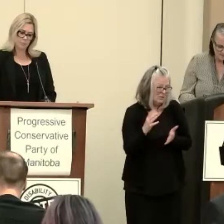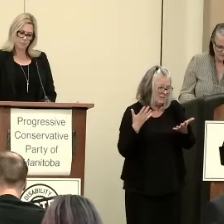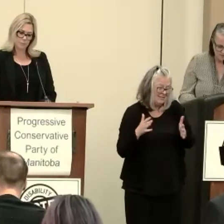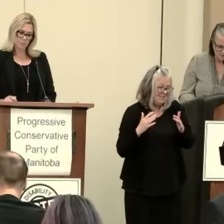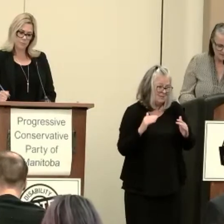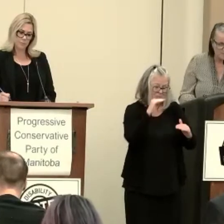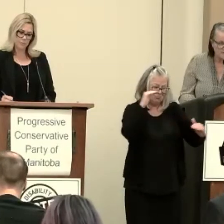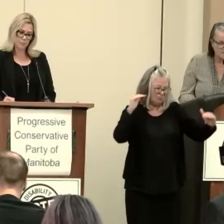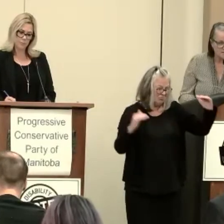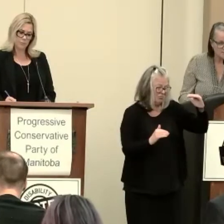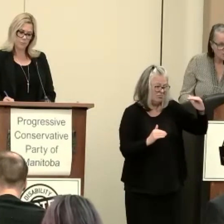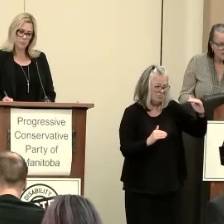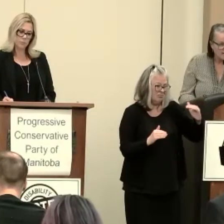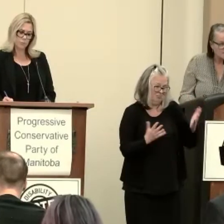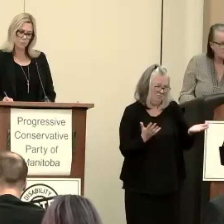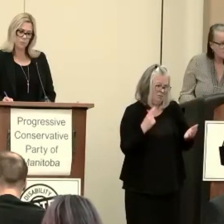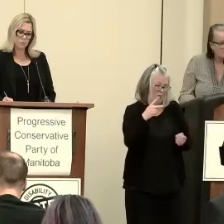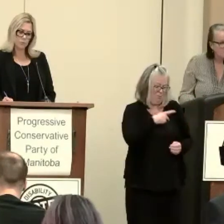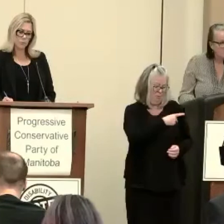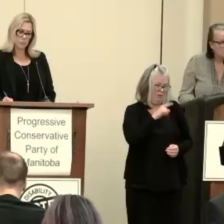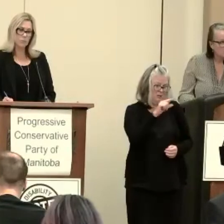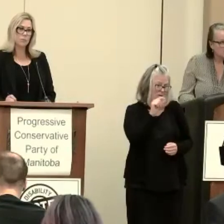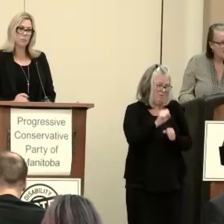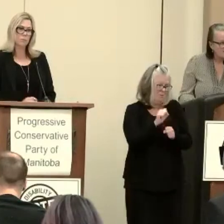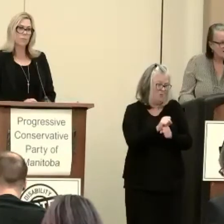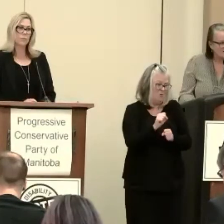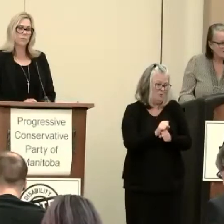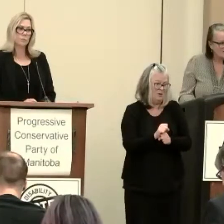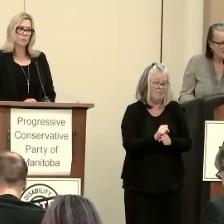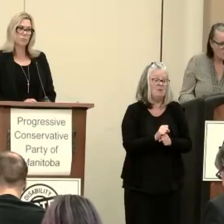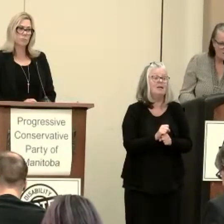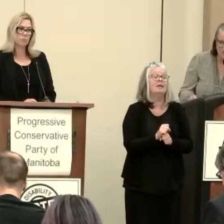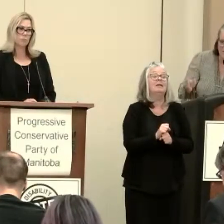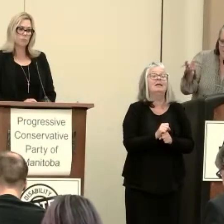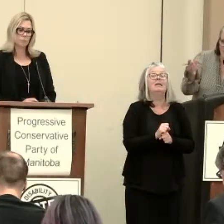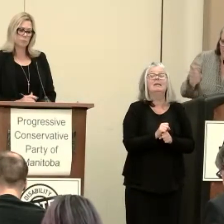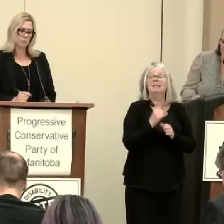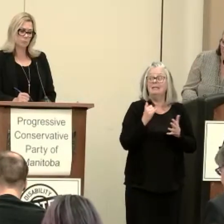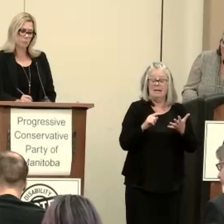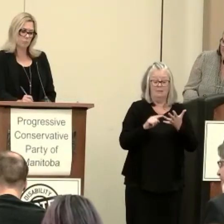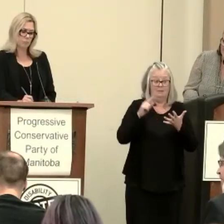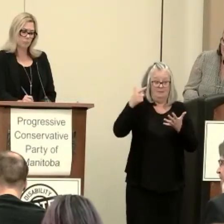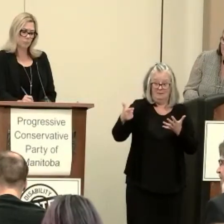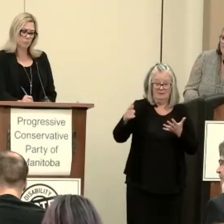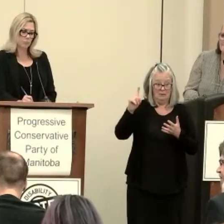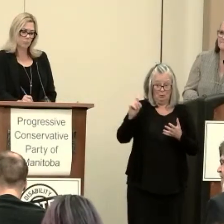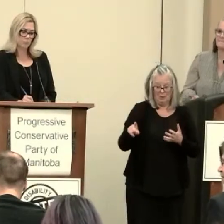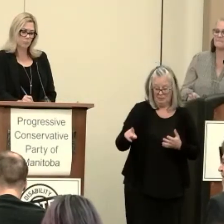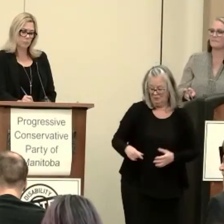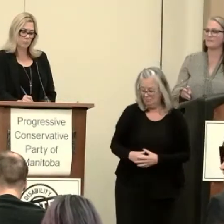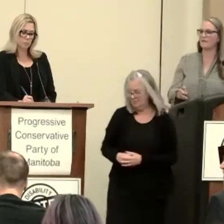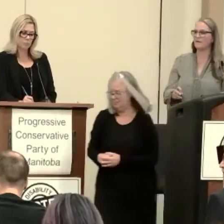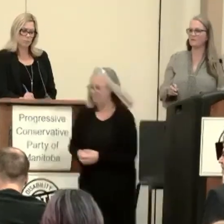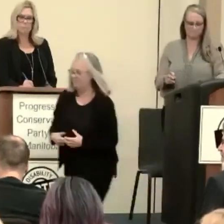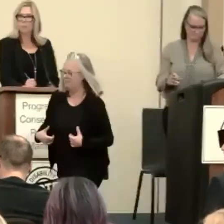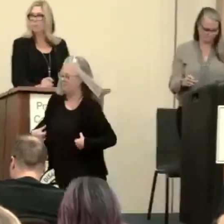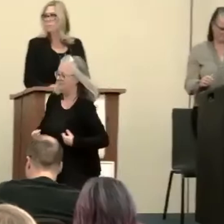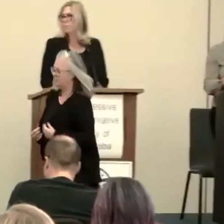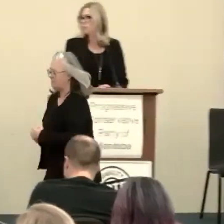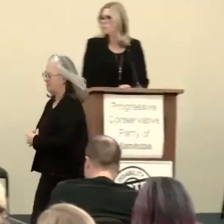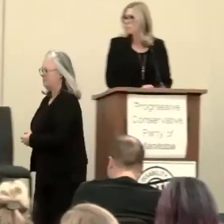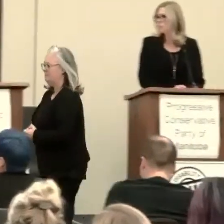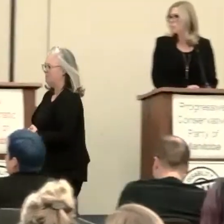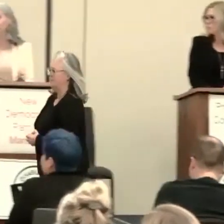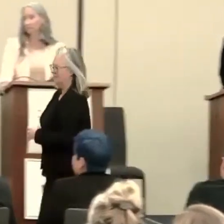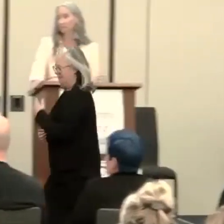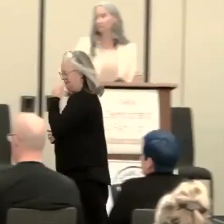of provincial government employees. To our next section of questions, to the front row, please. Good afternoon. My name is Melissa